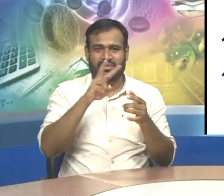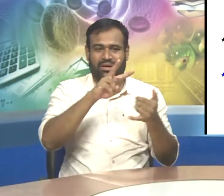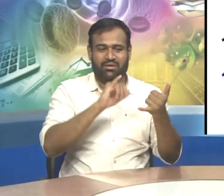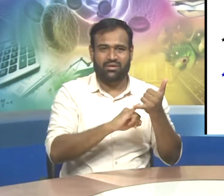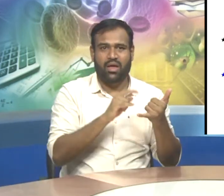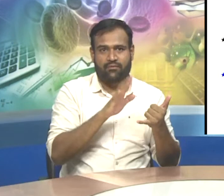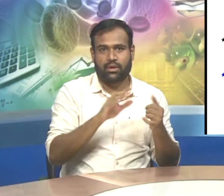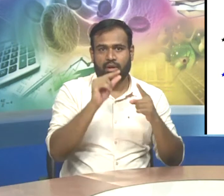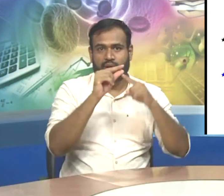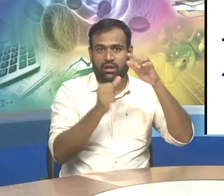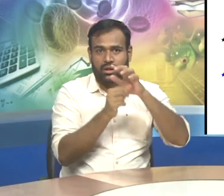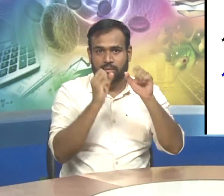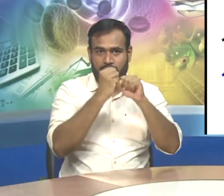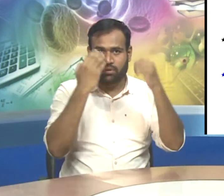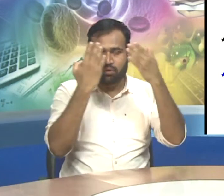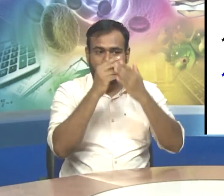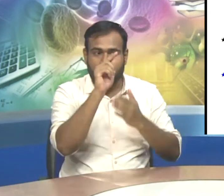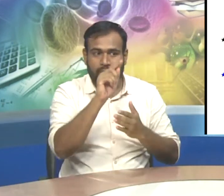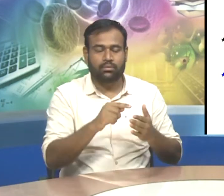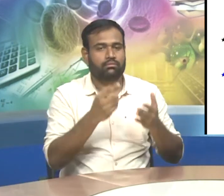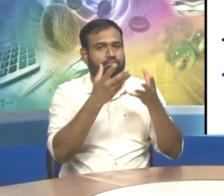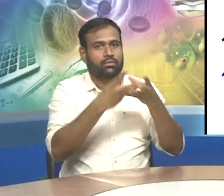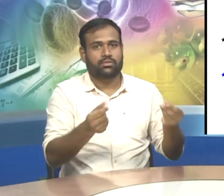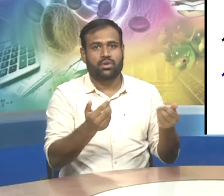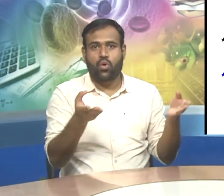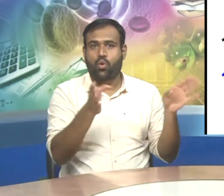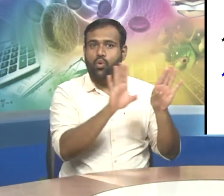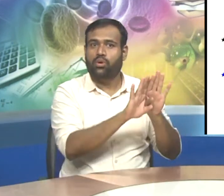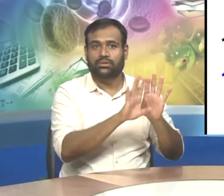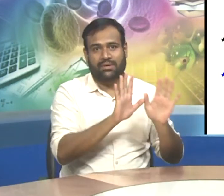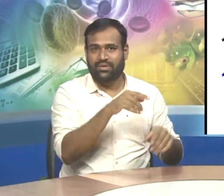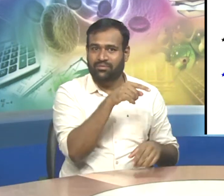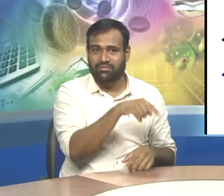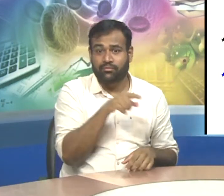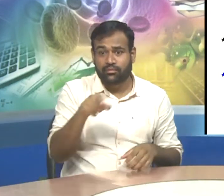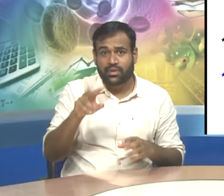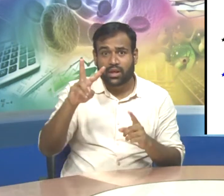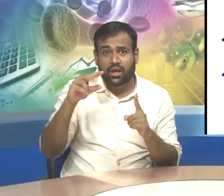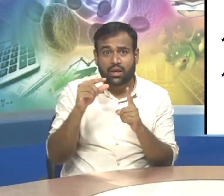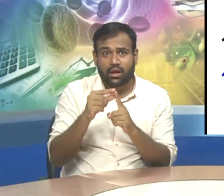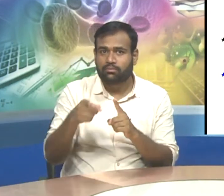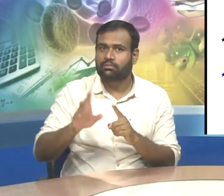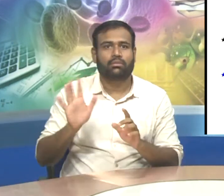And this Vidhan Parishad, it never gets dissolved.